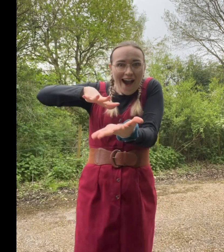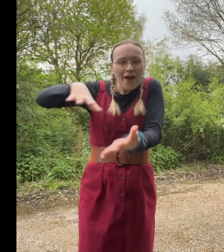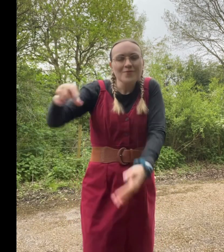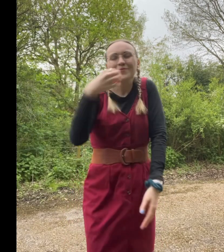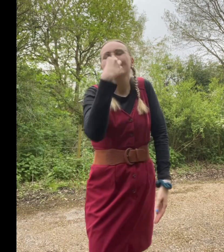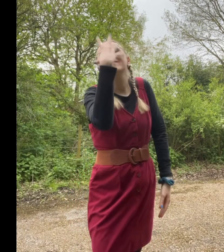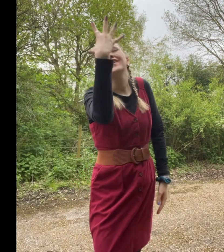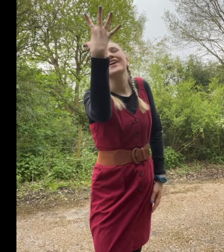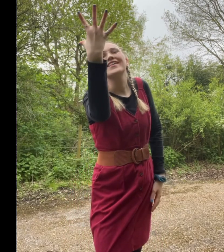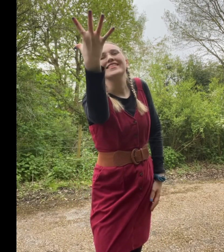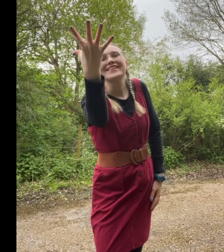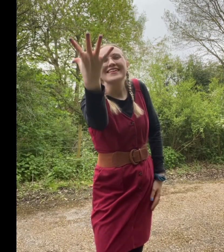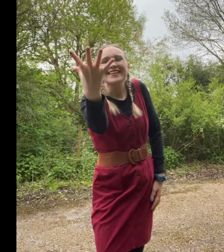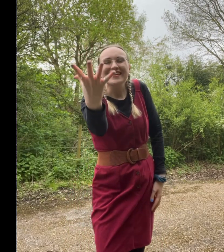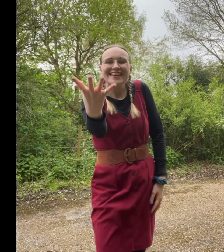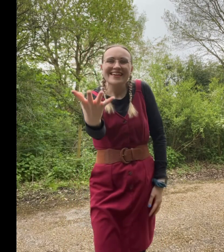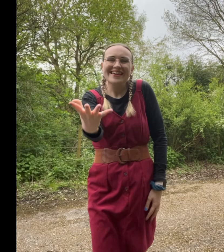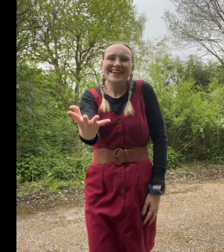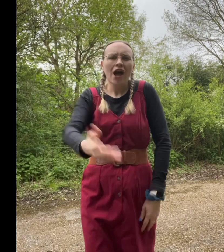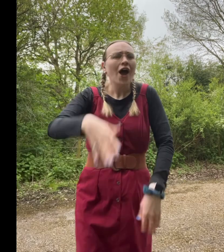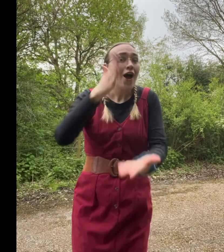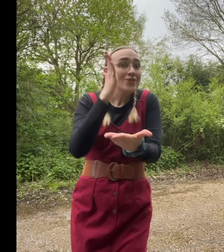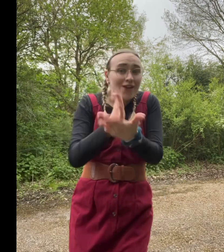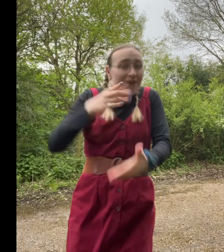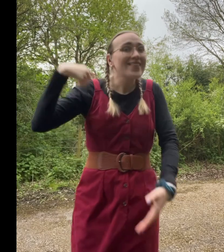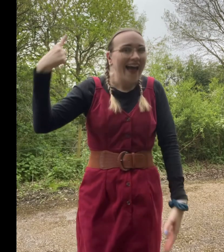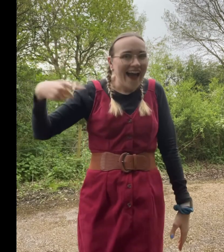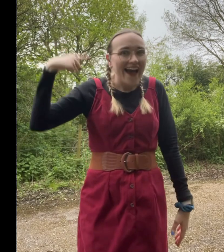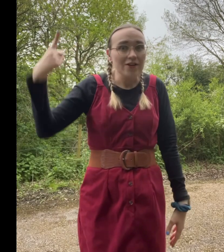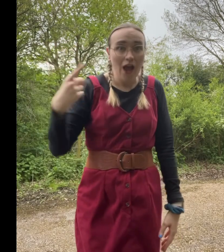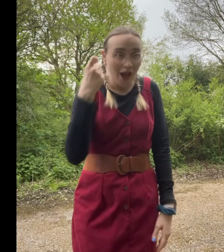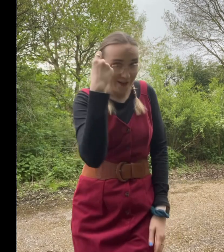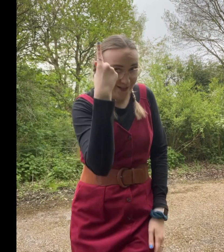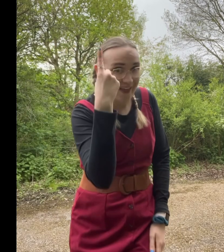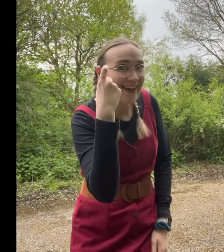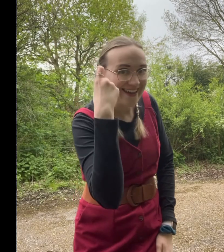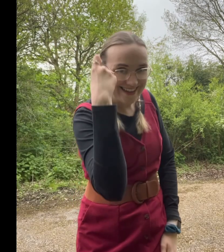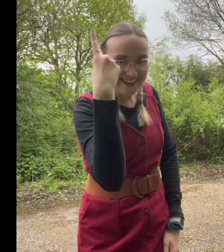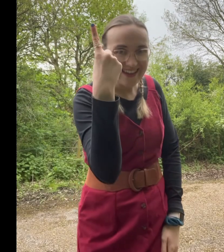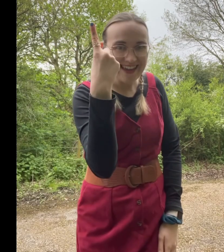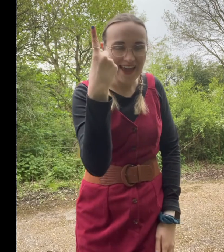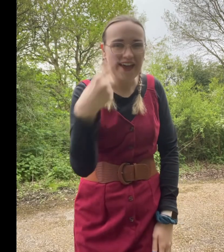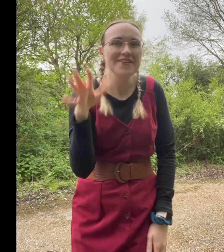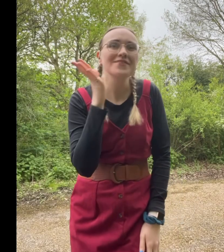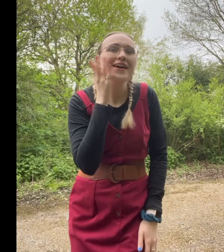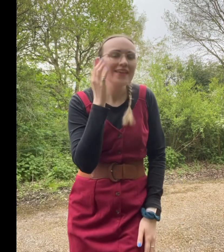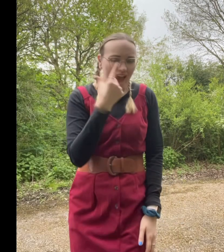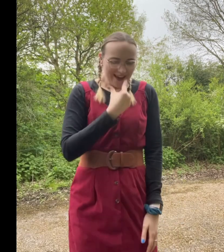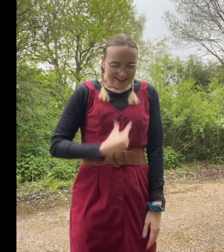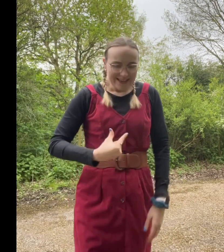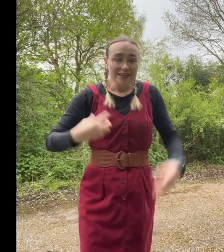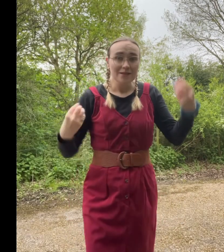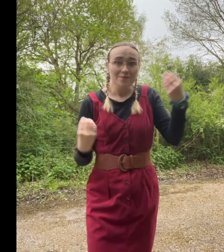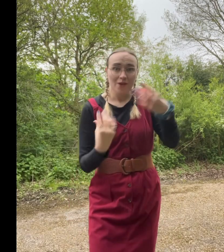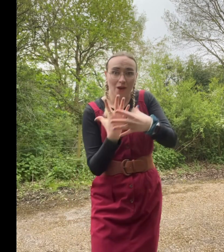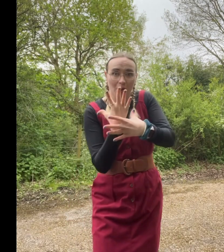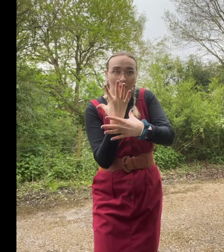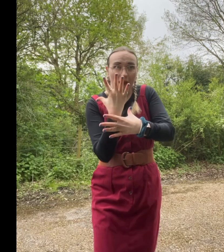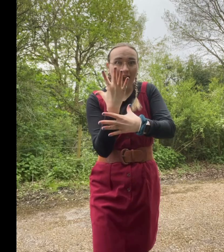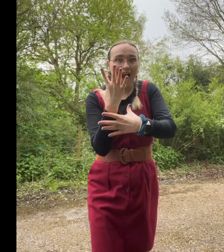beautiful. So loud and clear as their identities bloom.